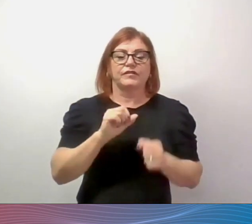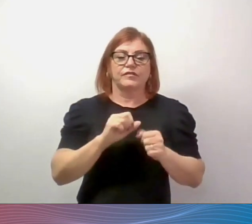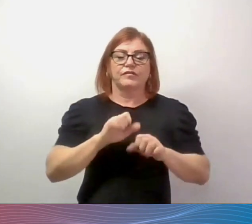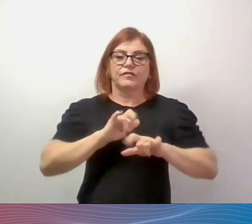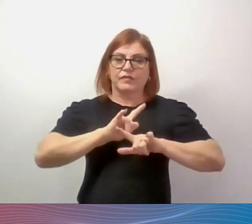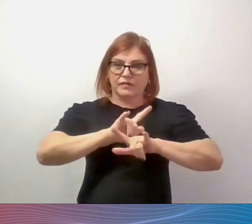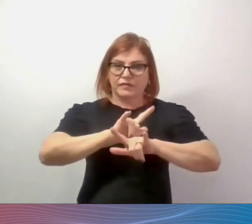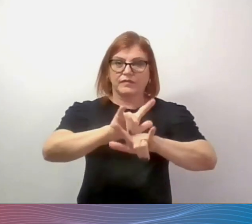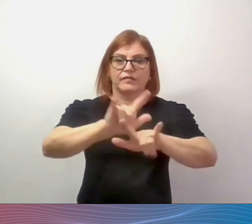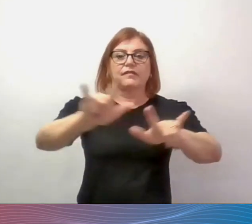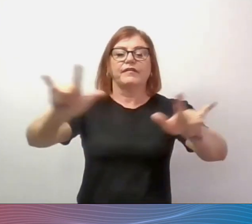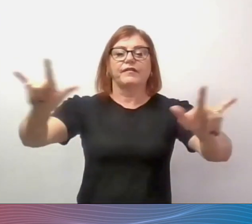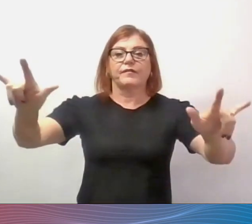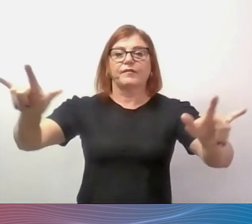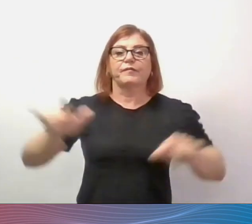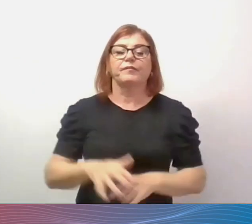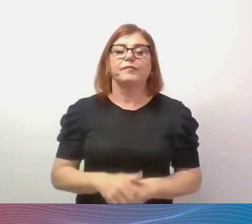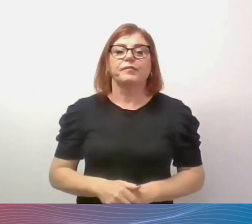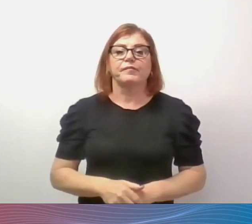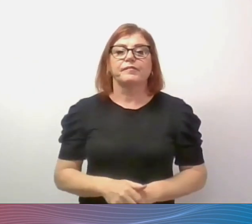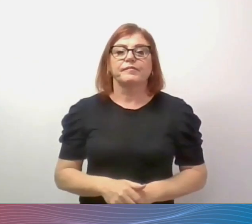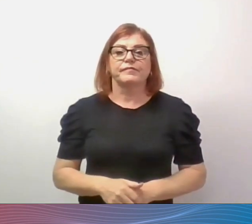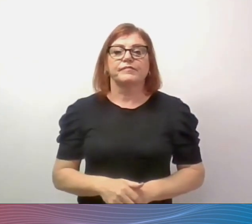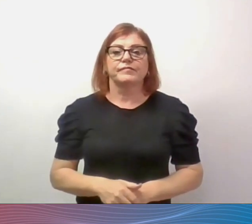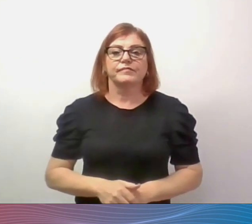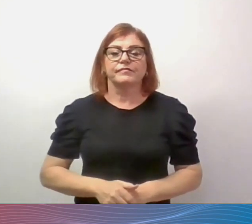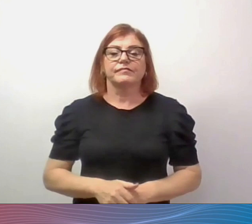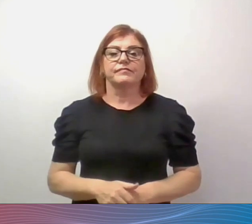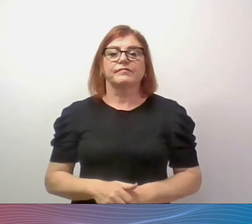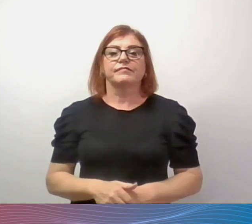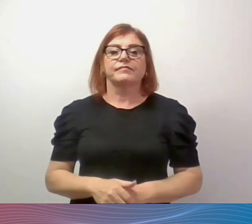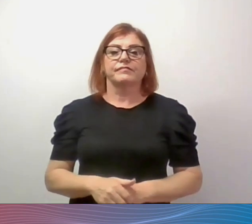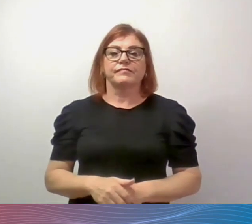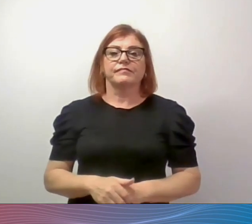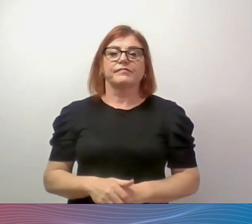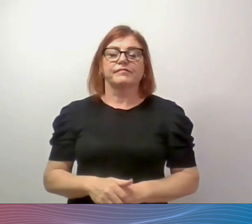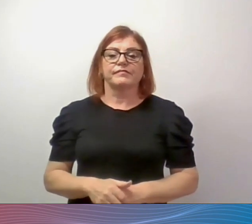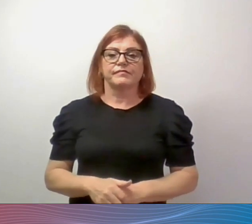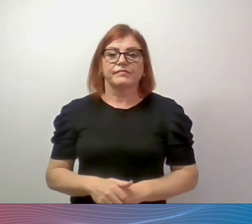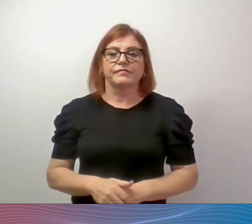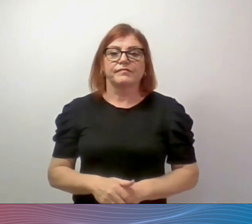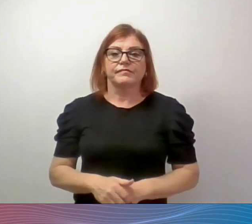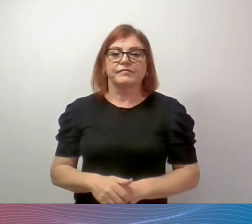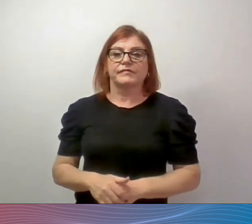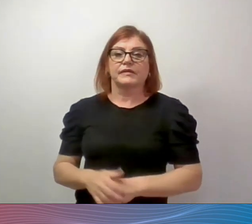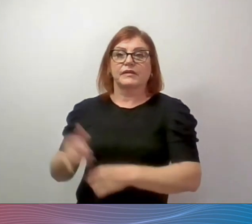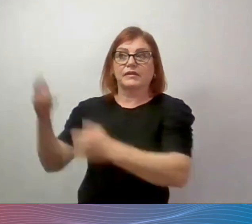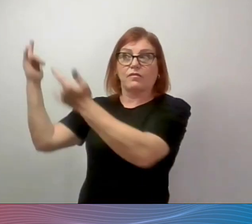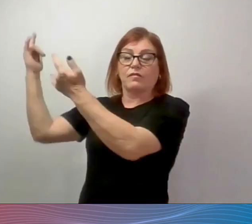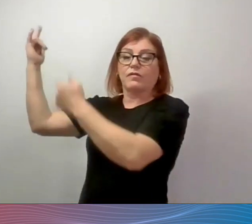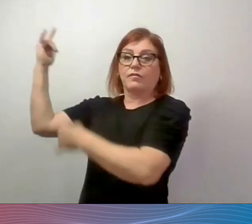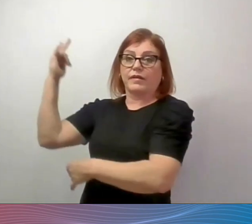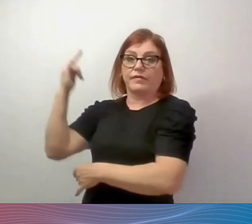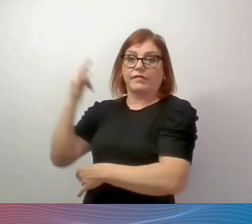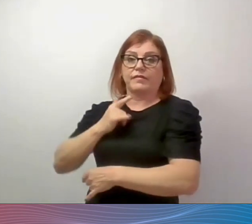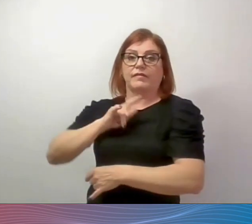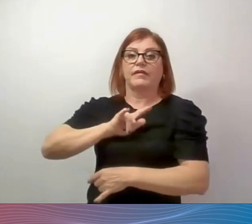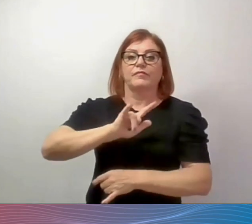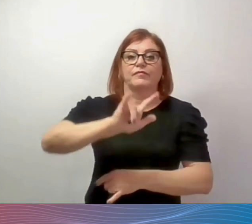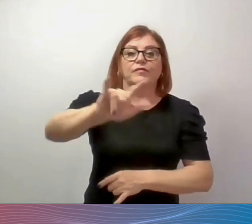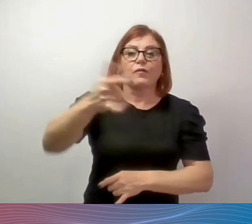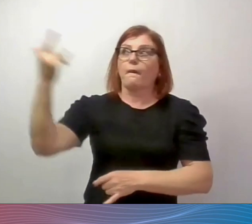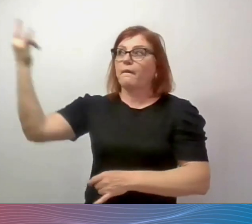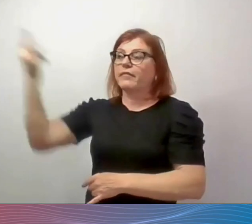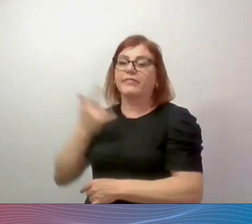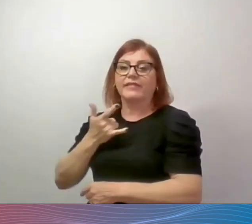doar, doar-se e fazer de nós também doadores. To give himself, to give himself and cause us to be